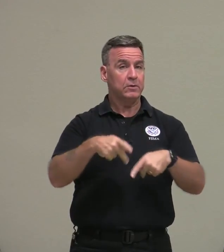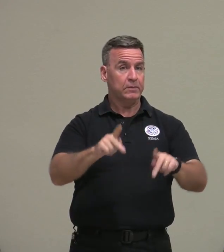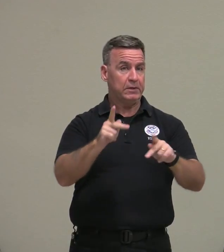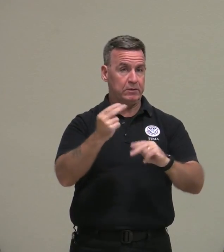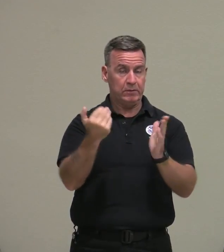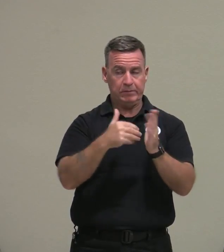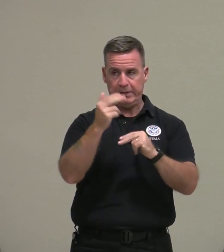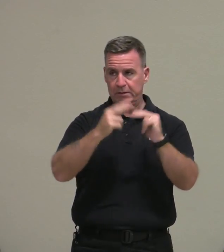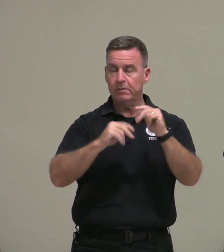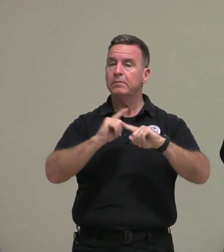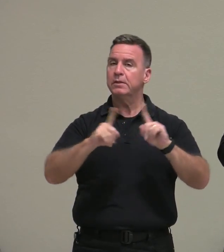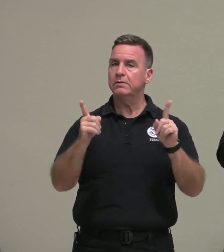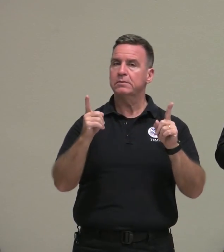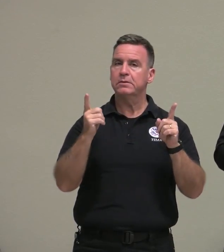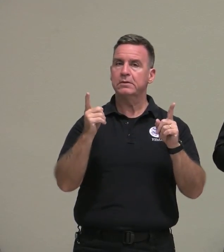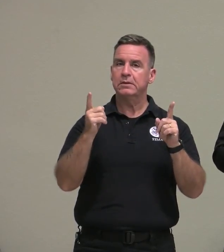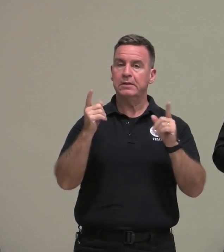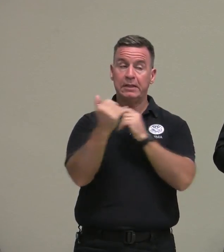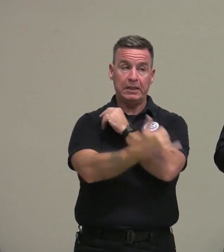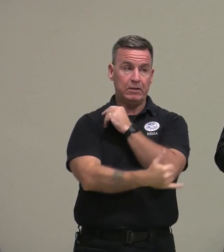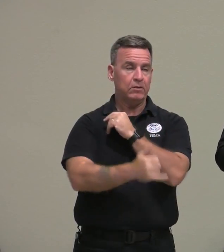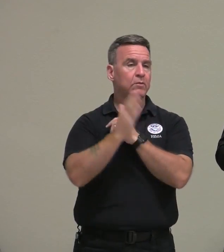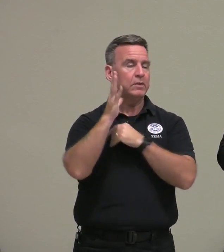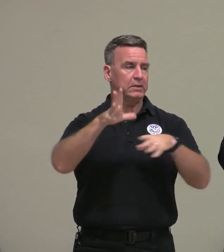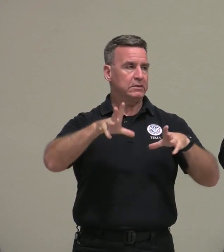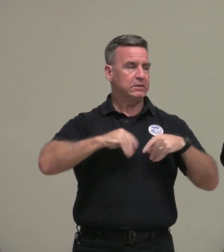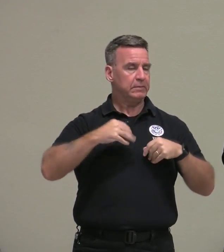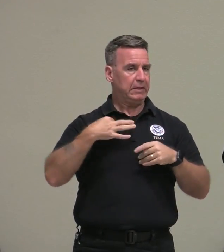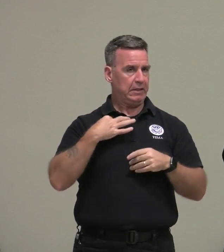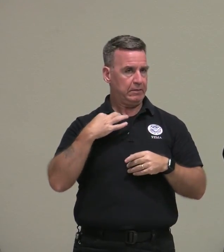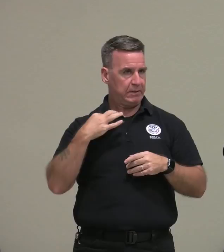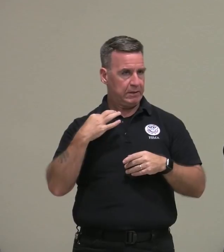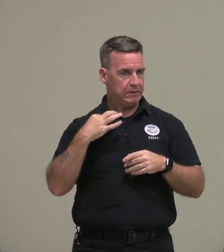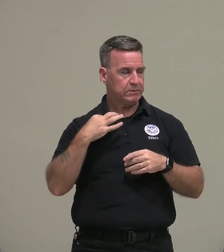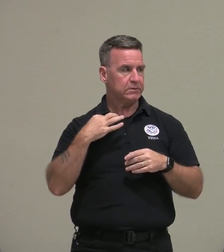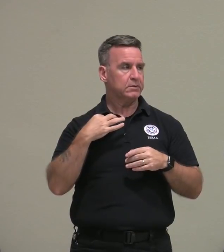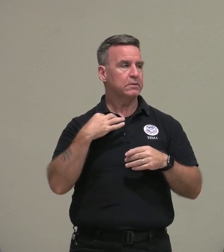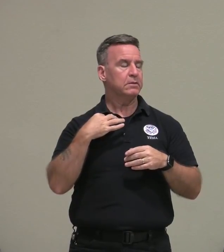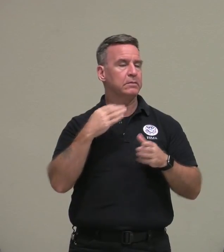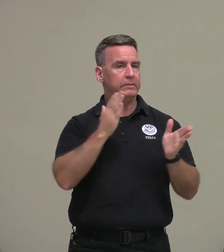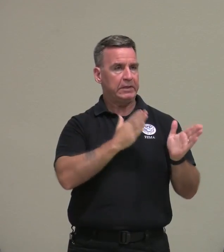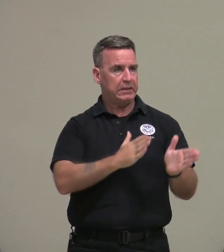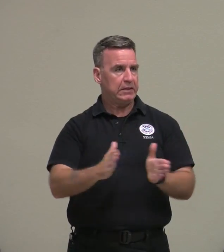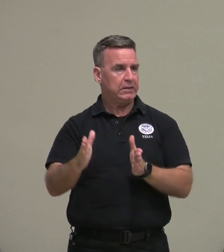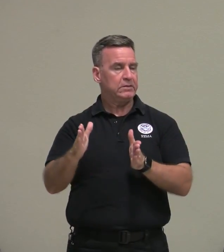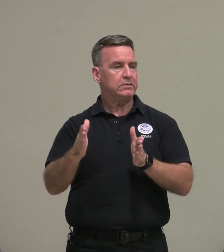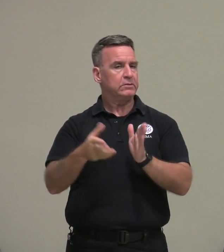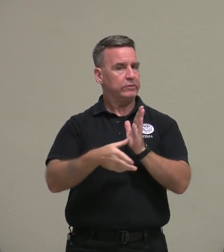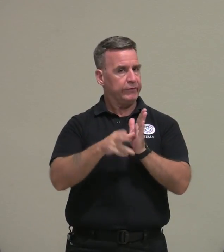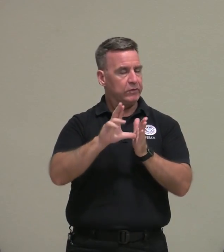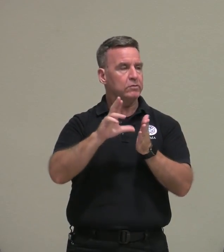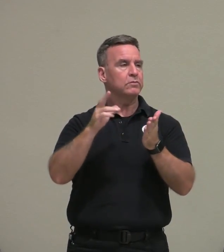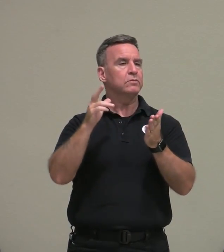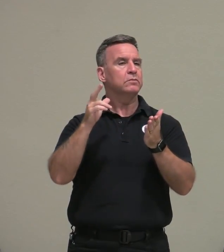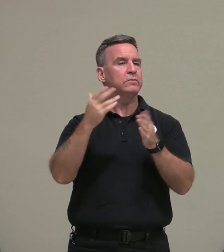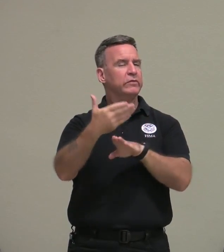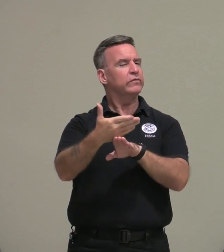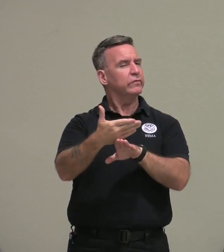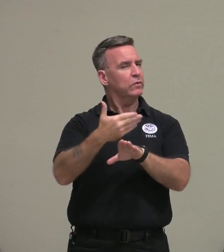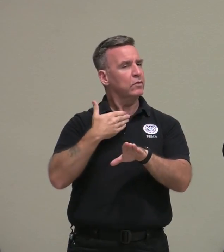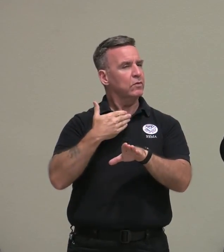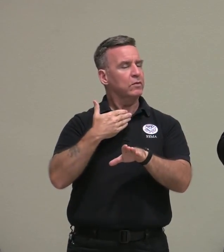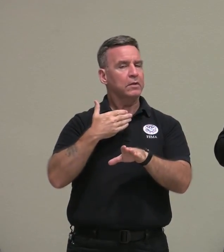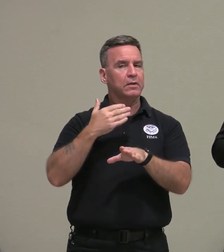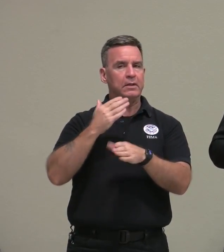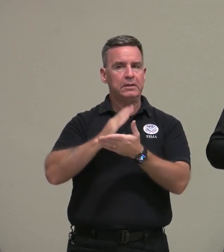permit to rebuild. However, the county will be accepting applications and plans to review prior to